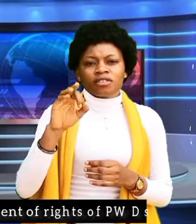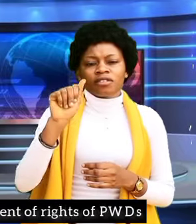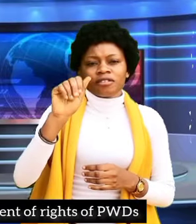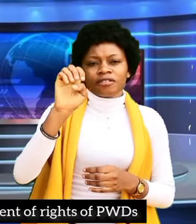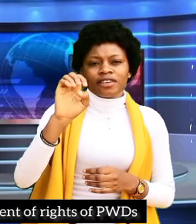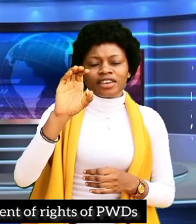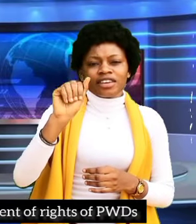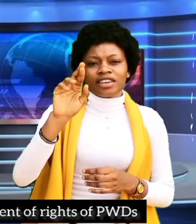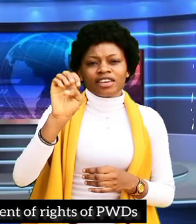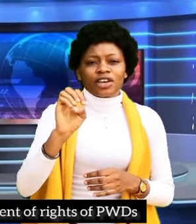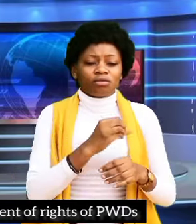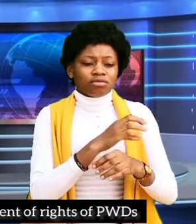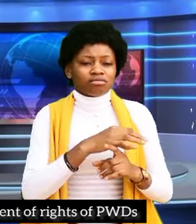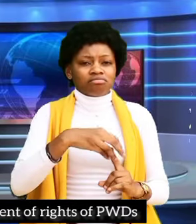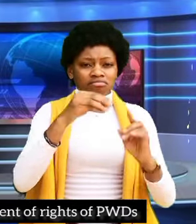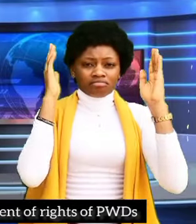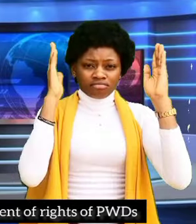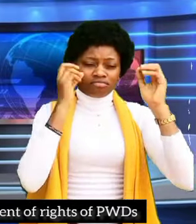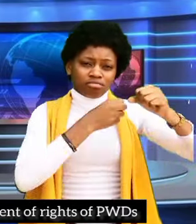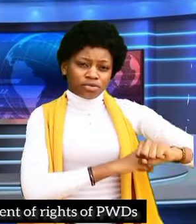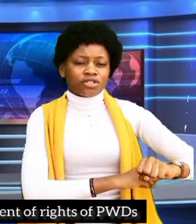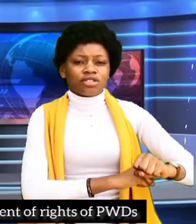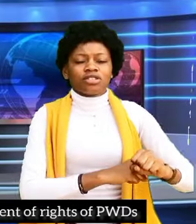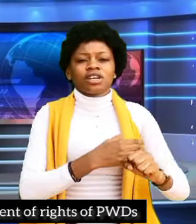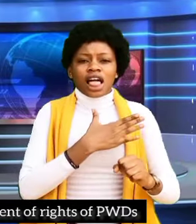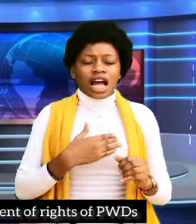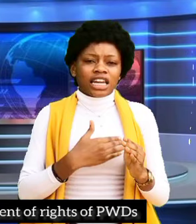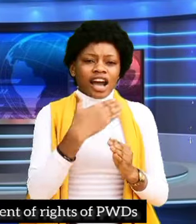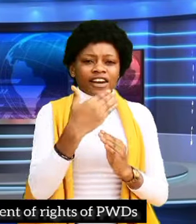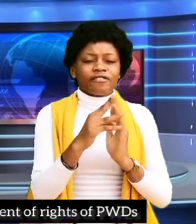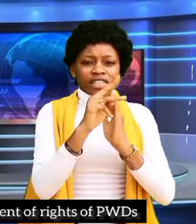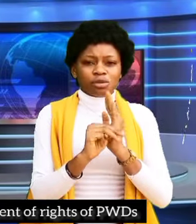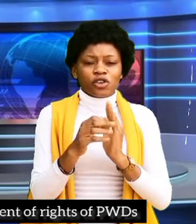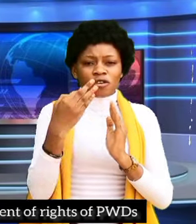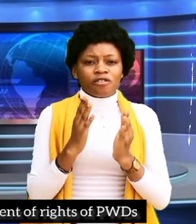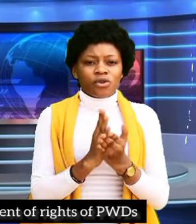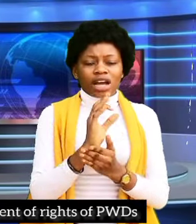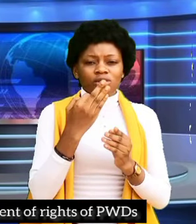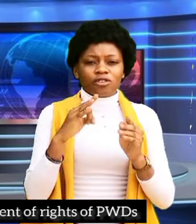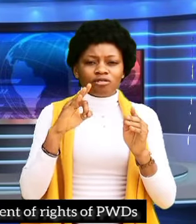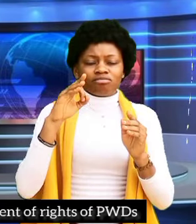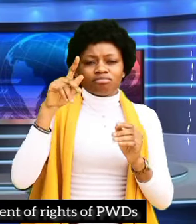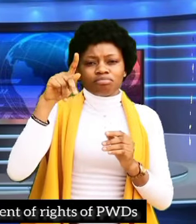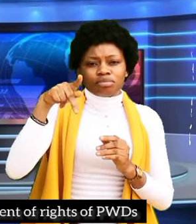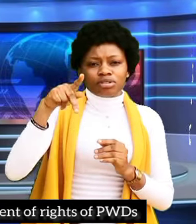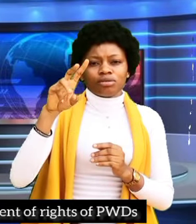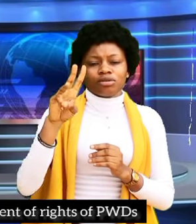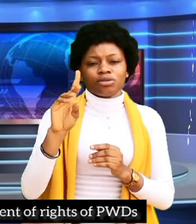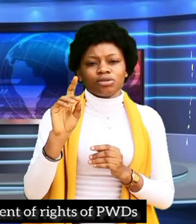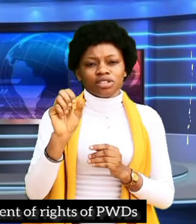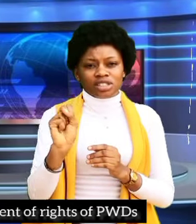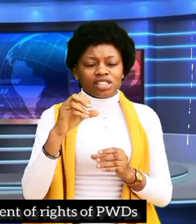FAECARE urges prioritized protection and advancement of rights of PWDs in